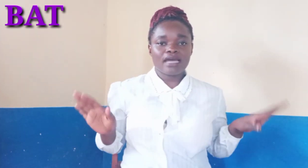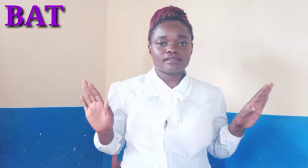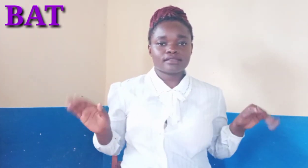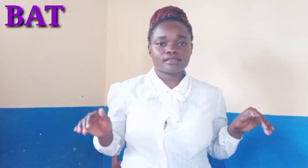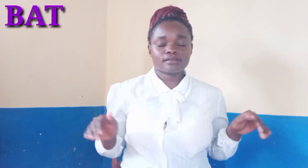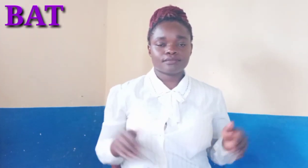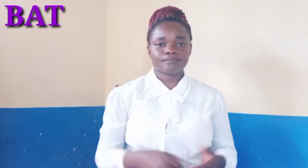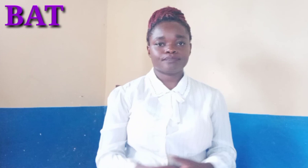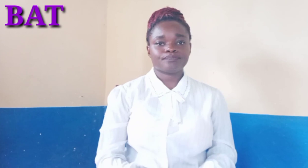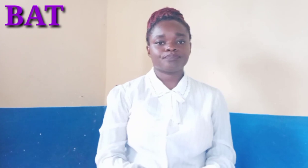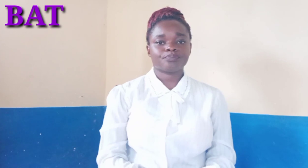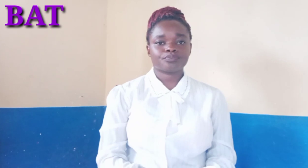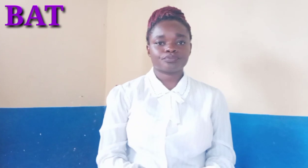Bat.